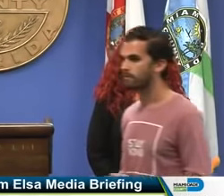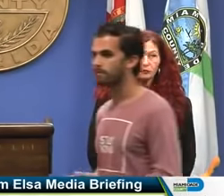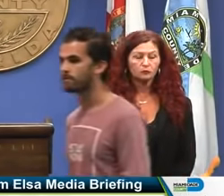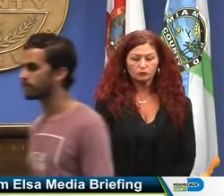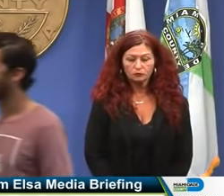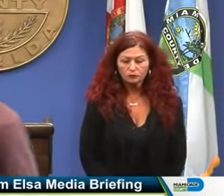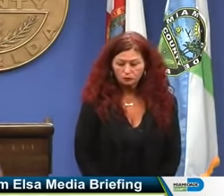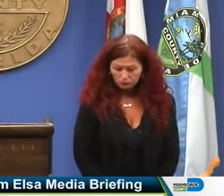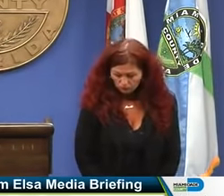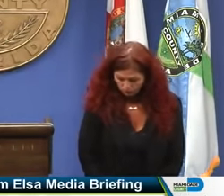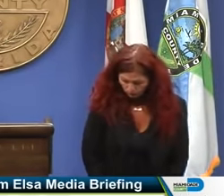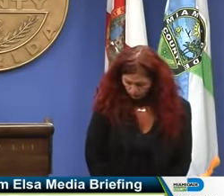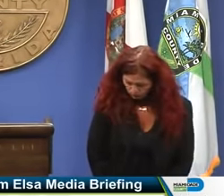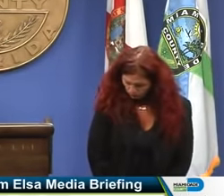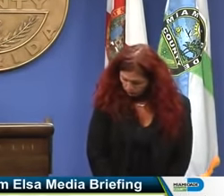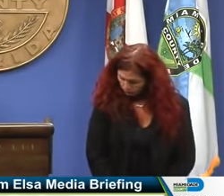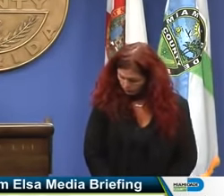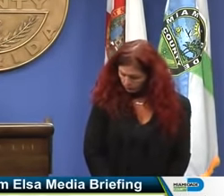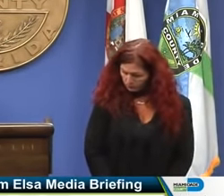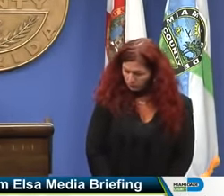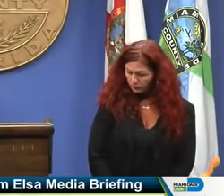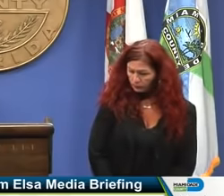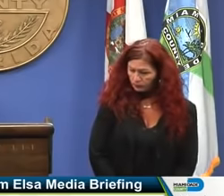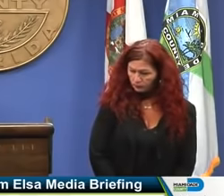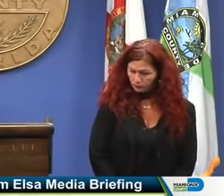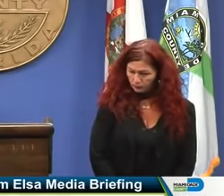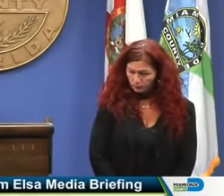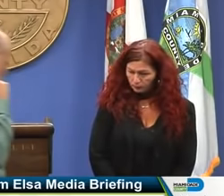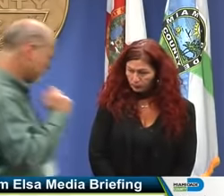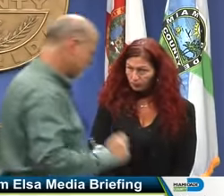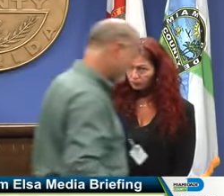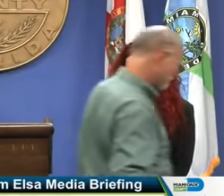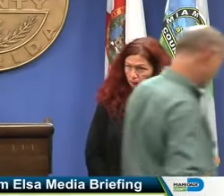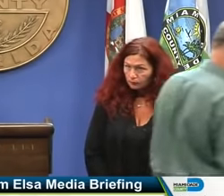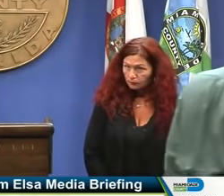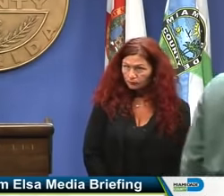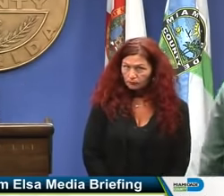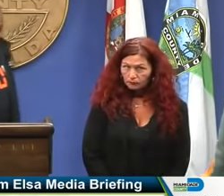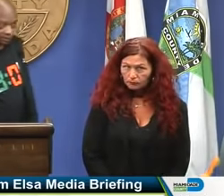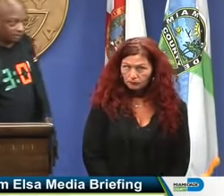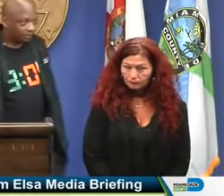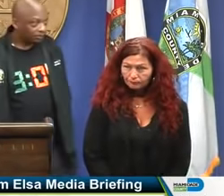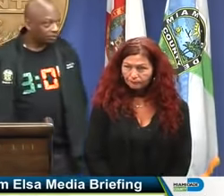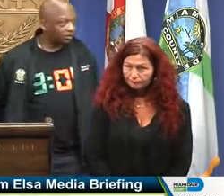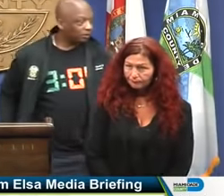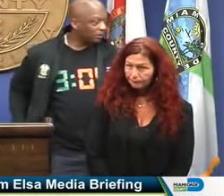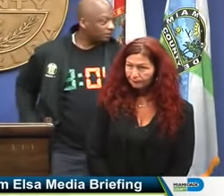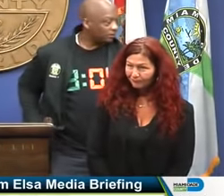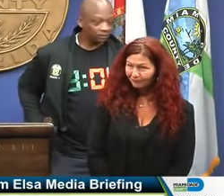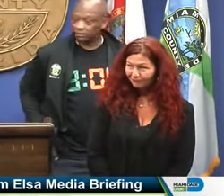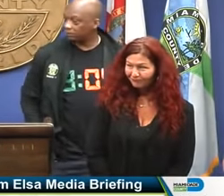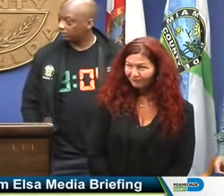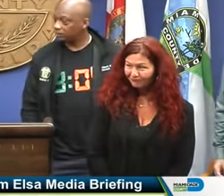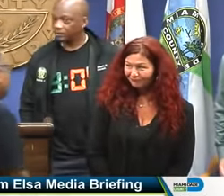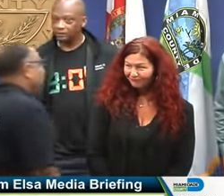Right, we need some folks over there. Some tall guys. Tall guys? Tall people.